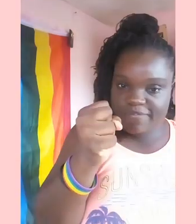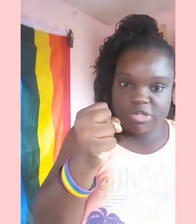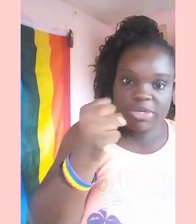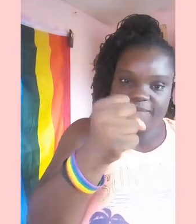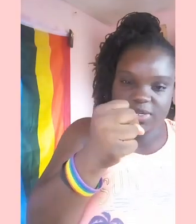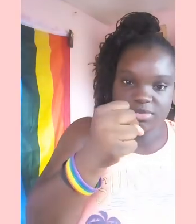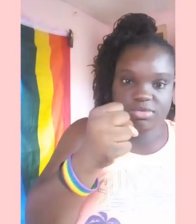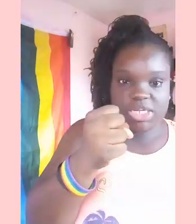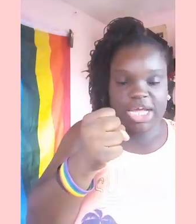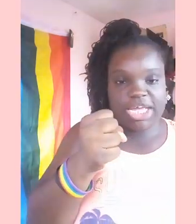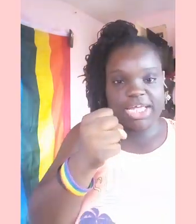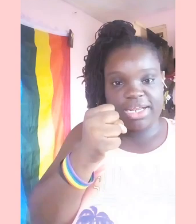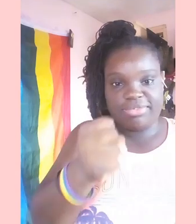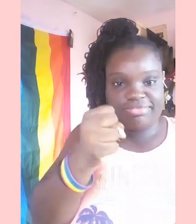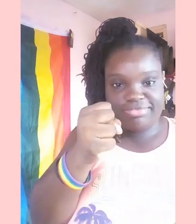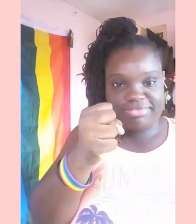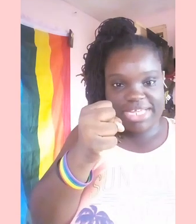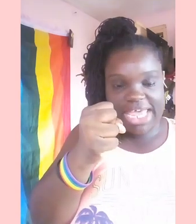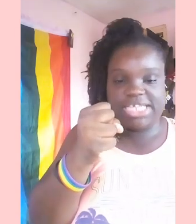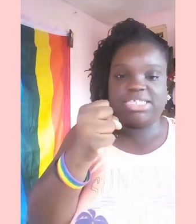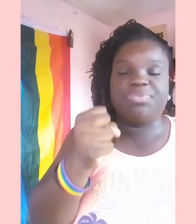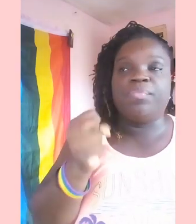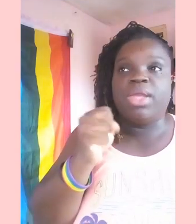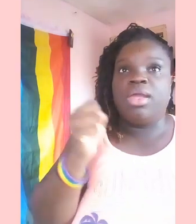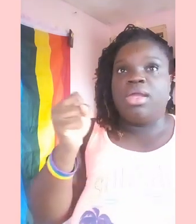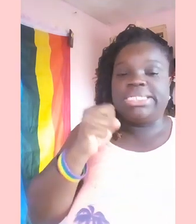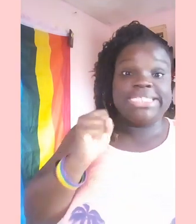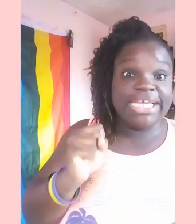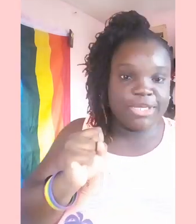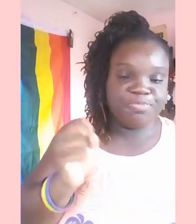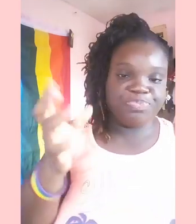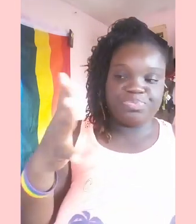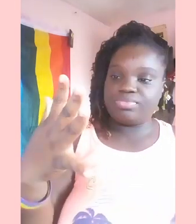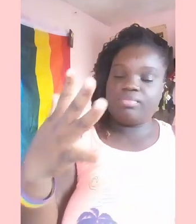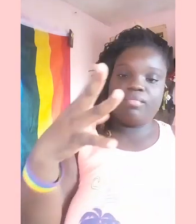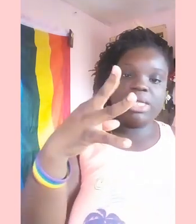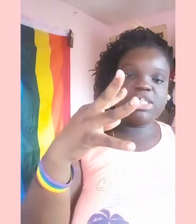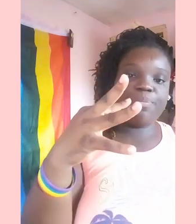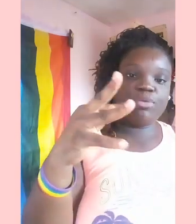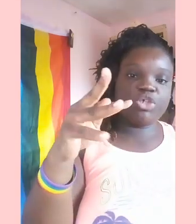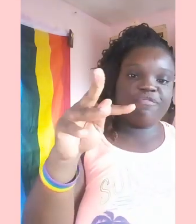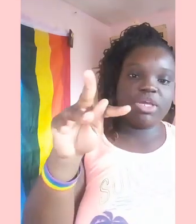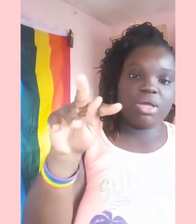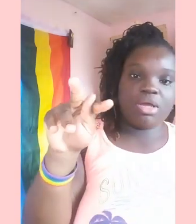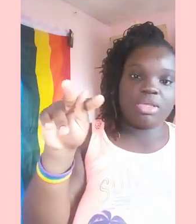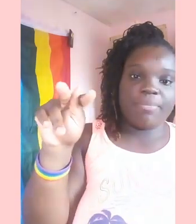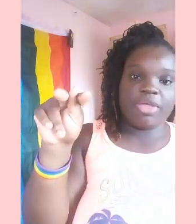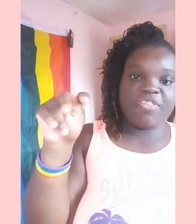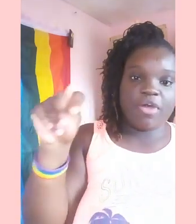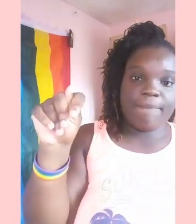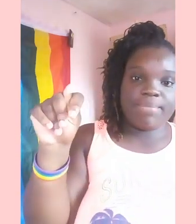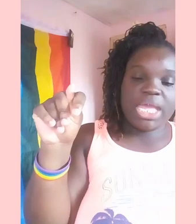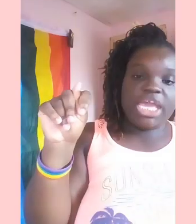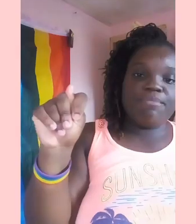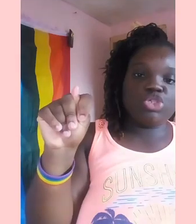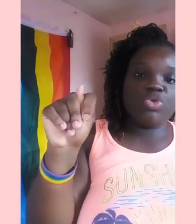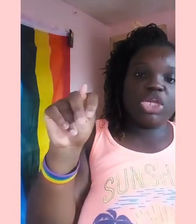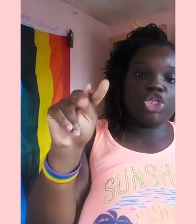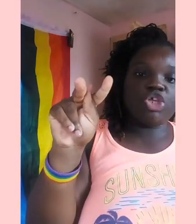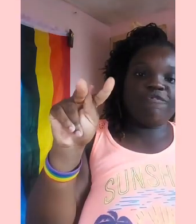fist with the girl. S. T. So you push your finger, your thumb in between your